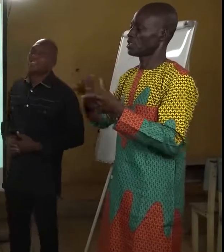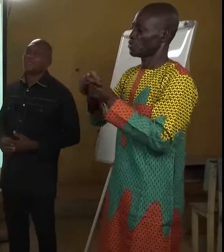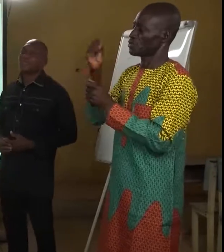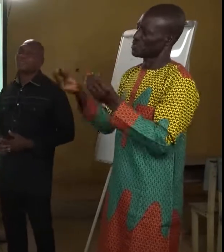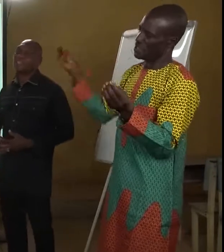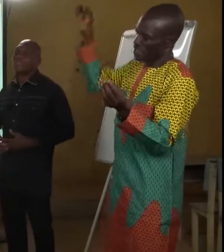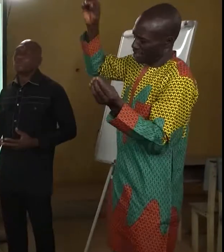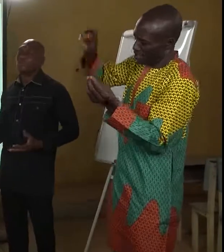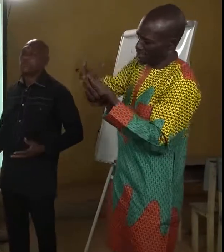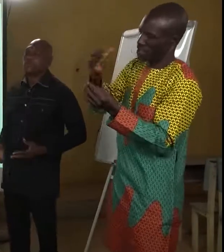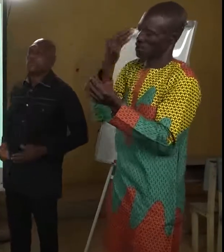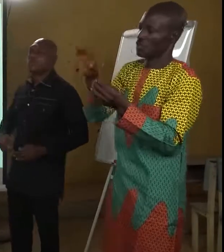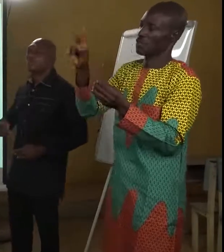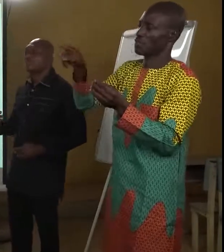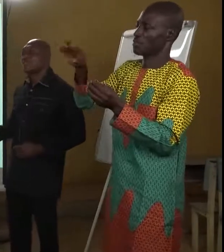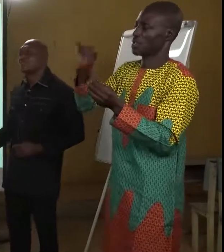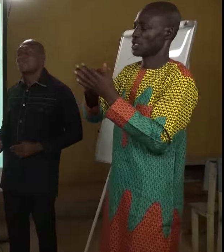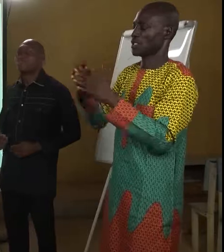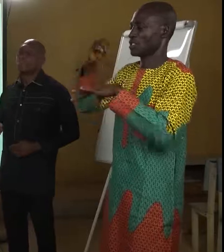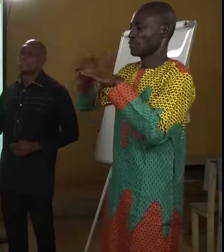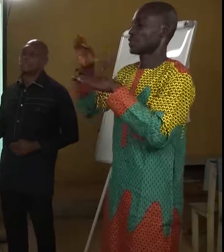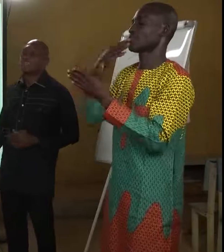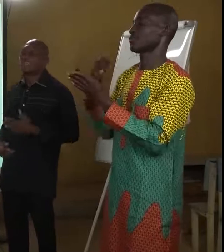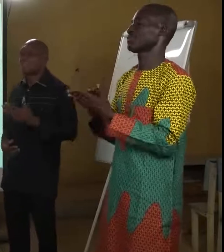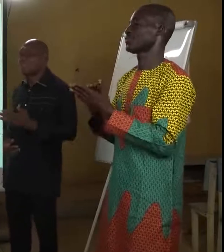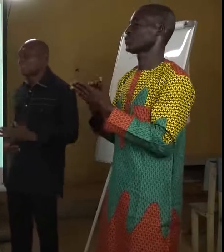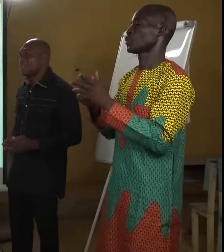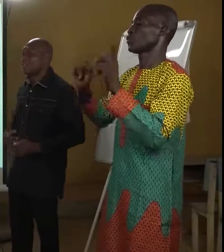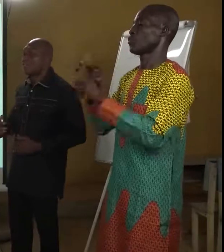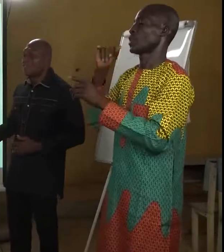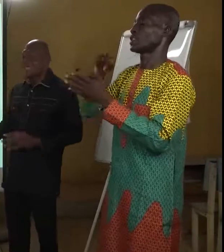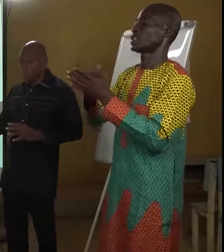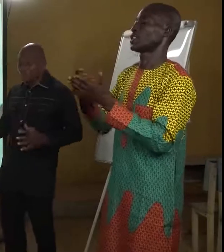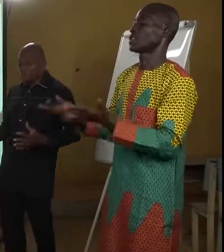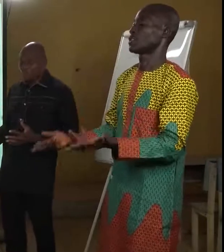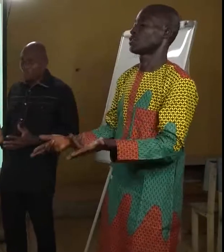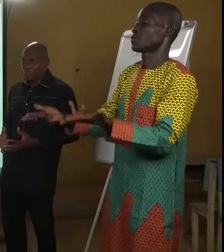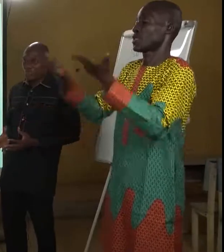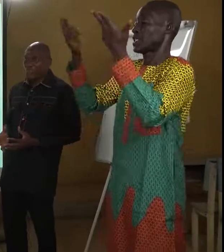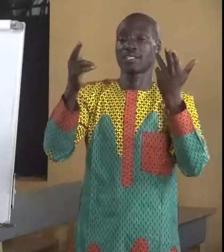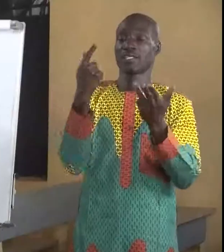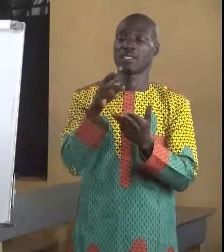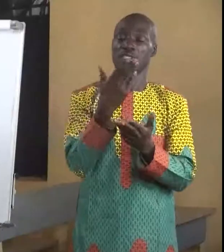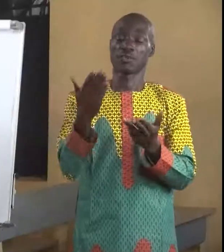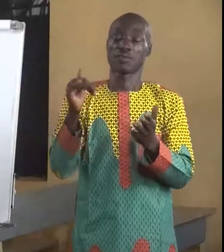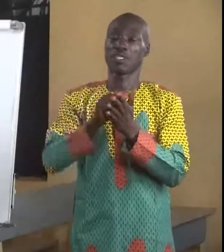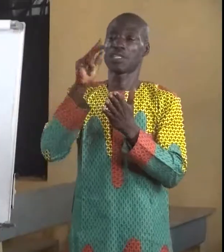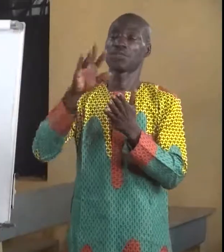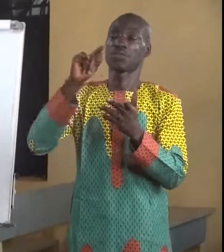their prices will affect the goods. Once the prices of this equipment starts rising, the equipment that are used in production,